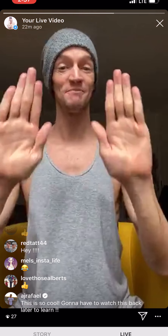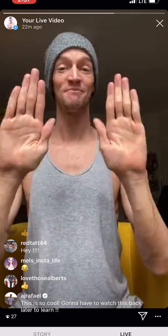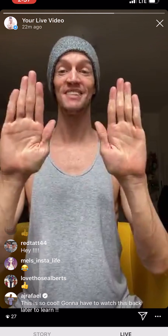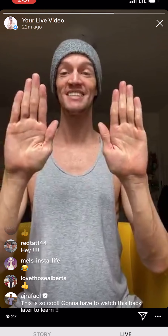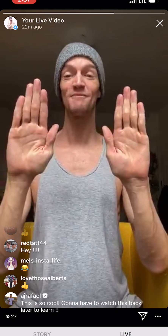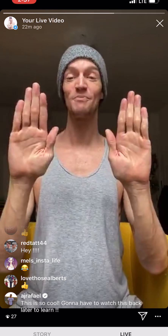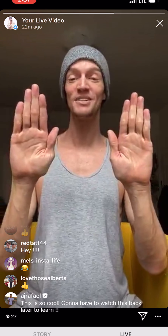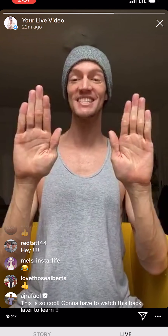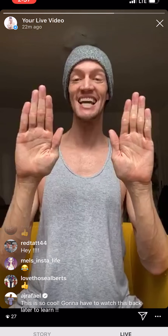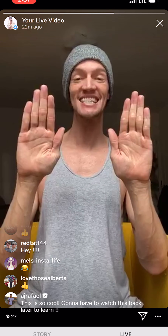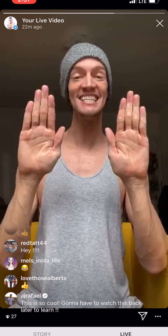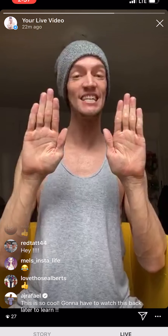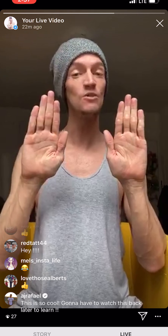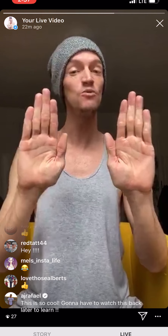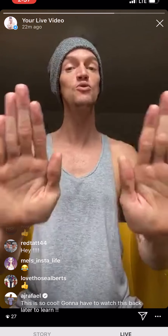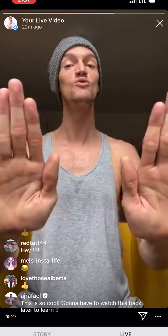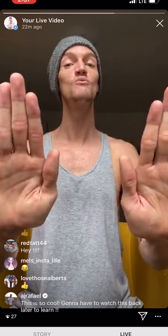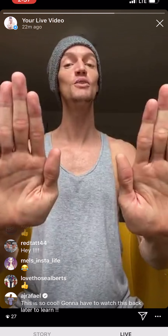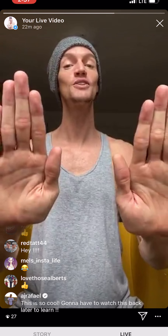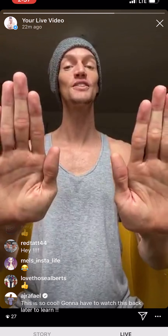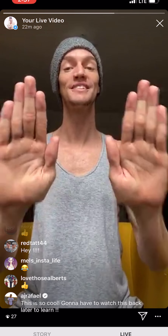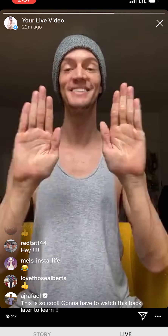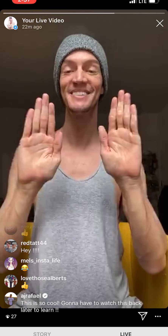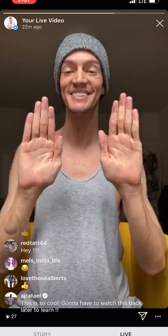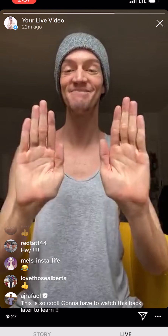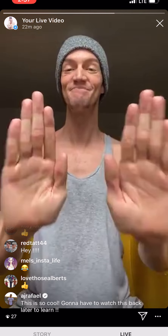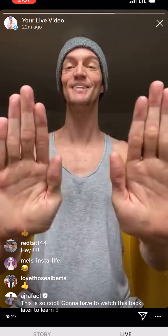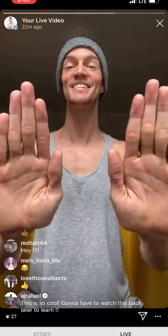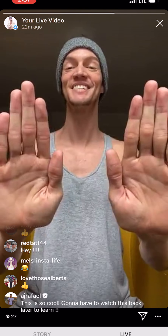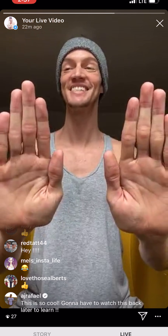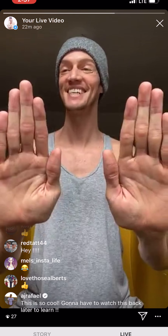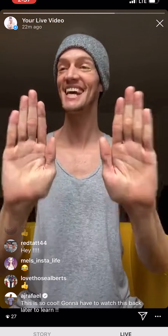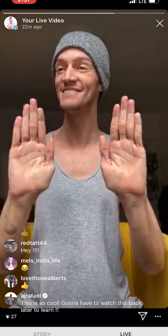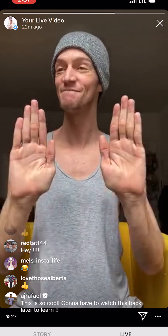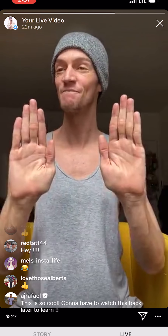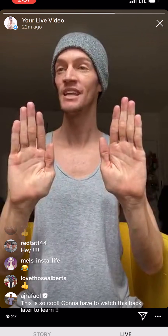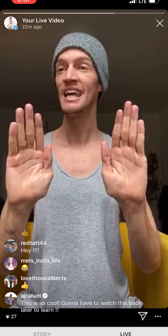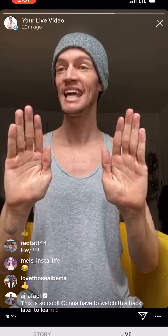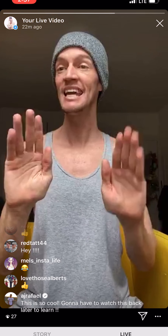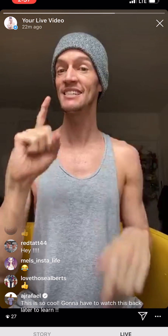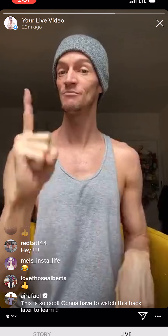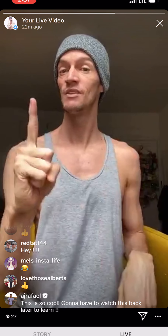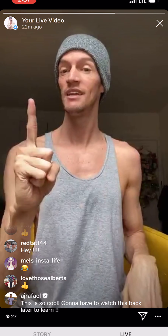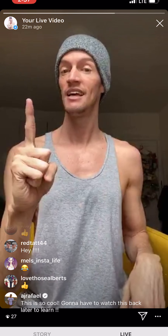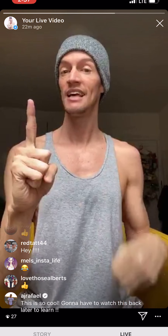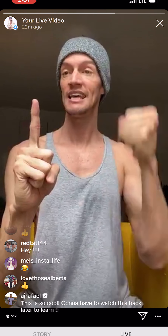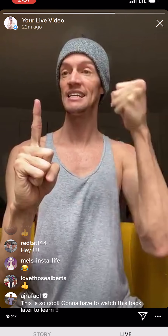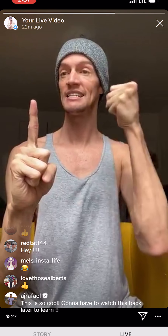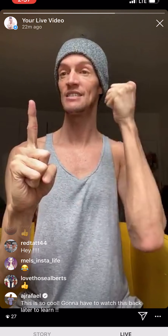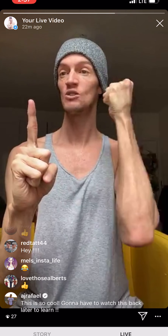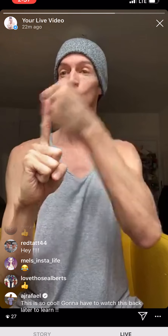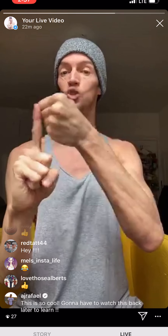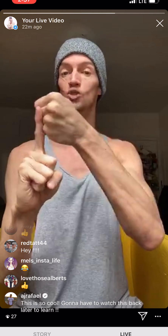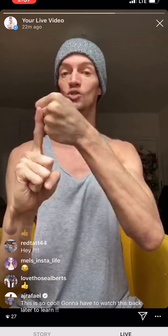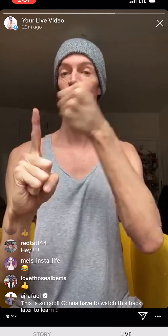The sign for push is nice and easy. Push. Push. Yeah. Hit is just a